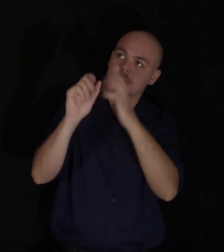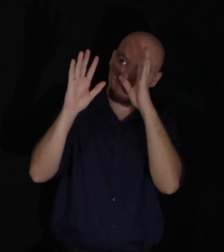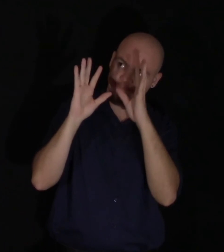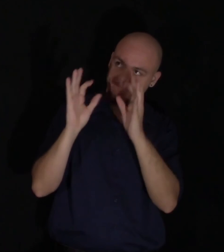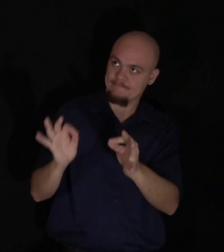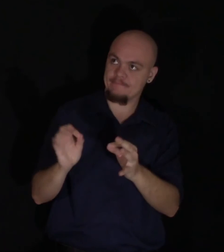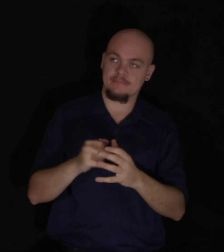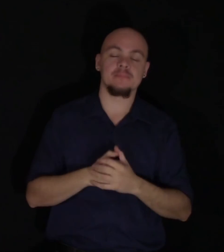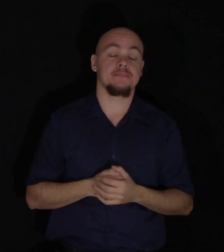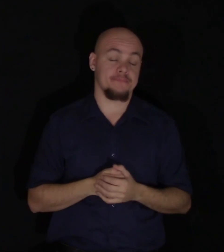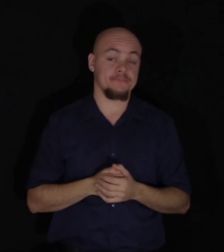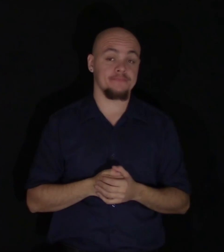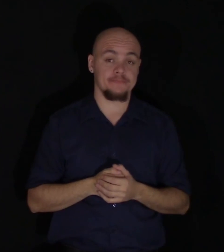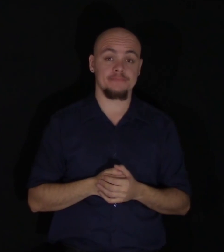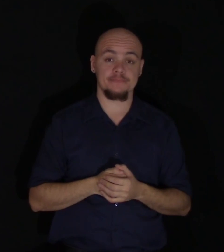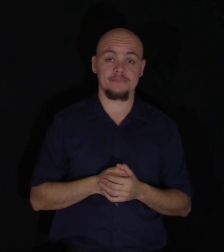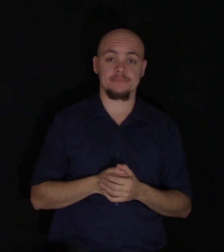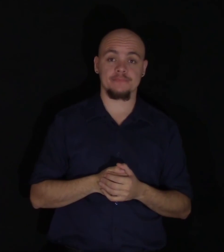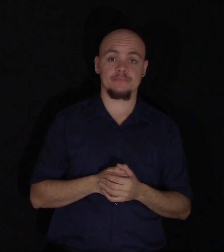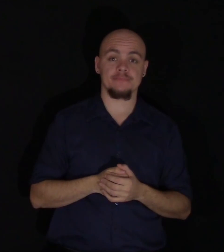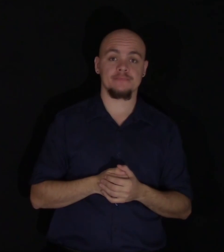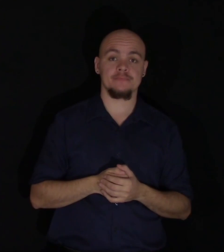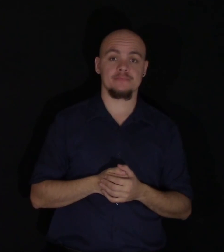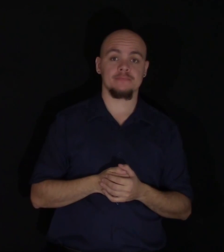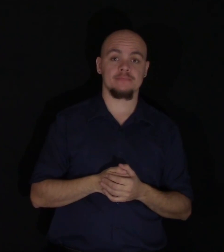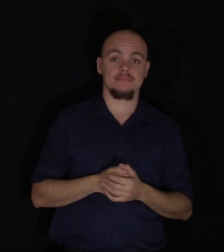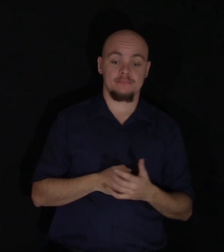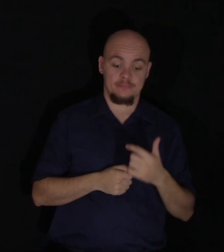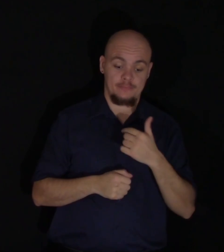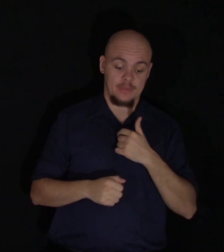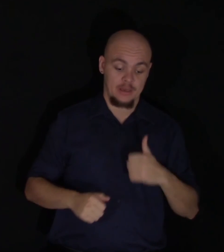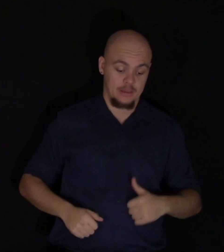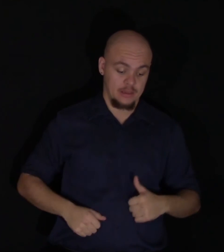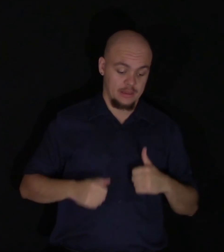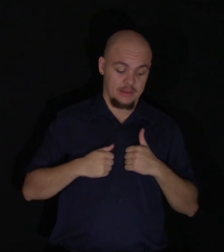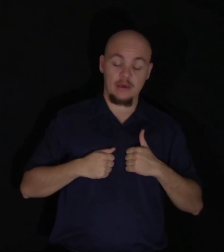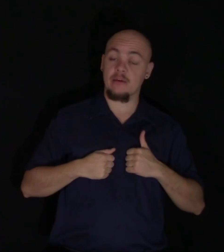you want in your life. I